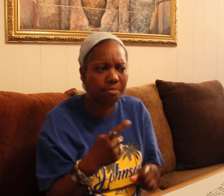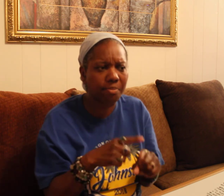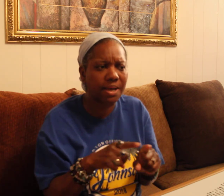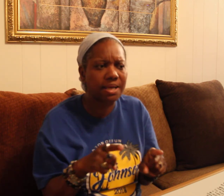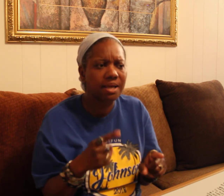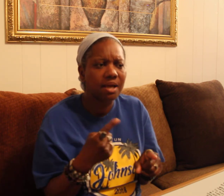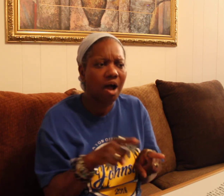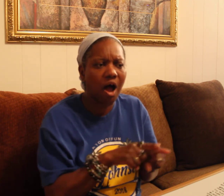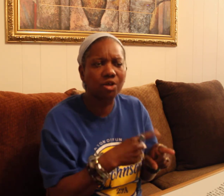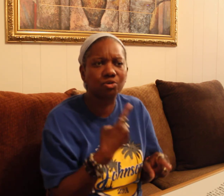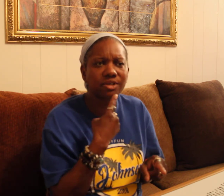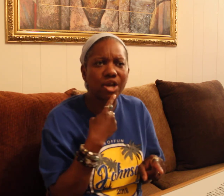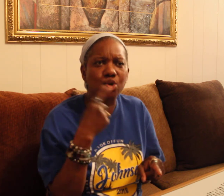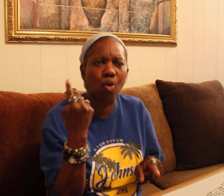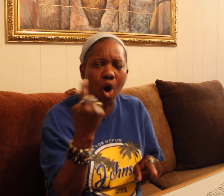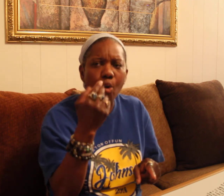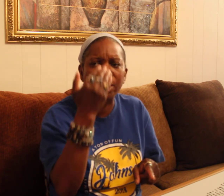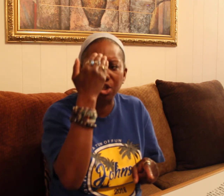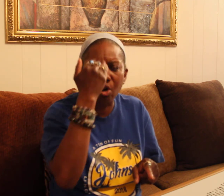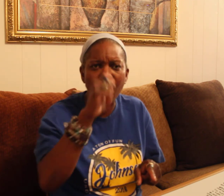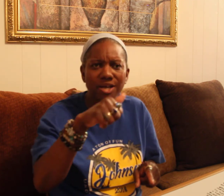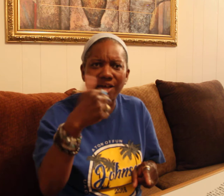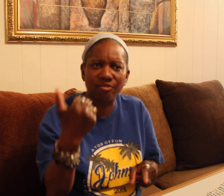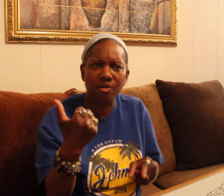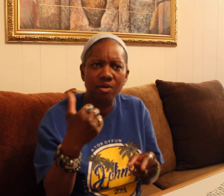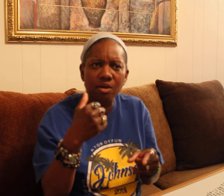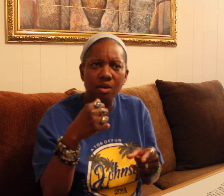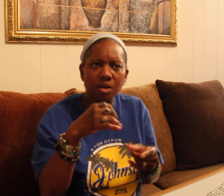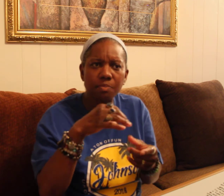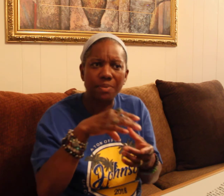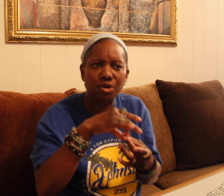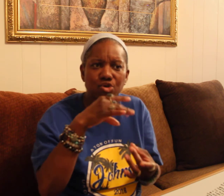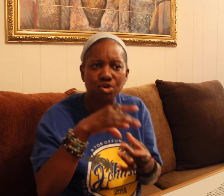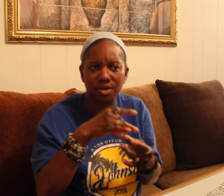but I also said you always know another spiritualist.